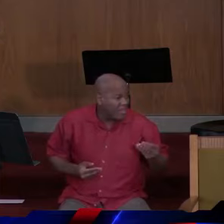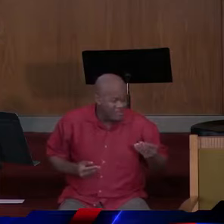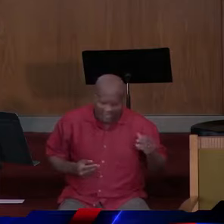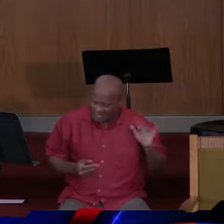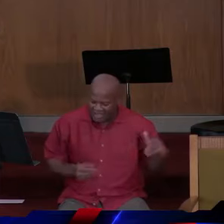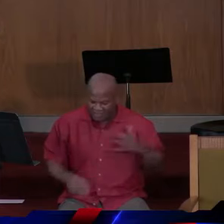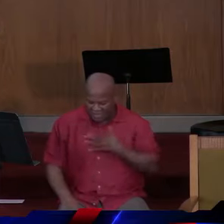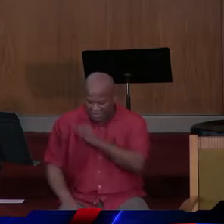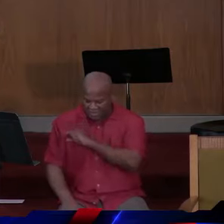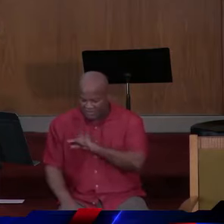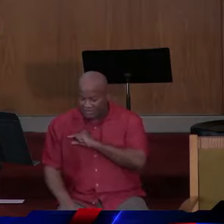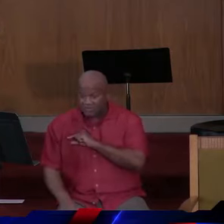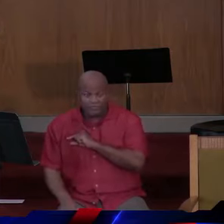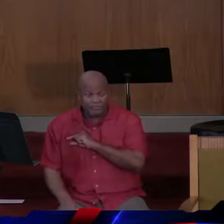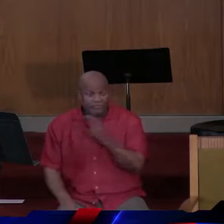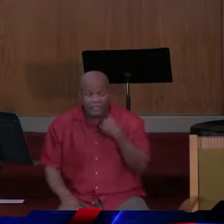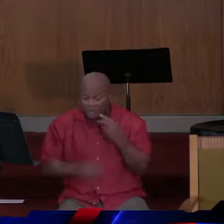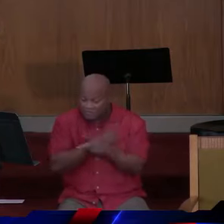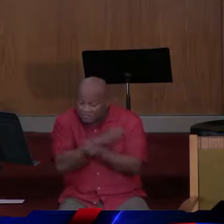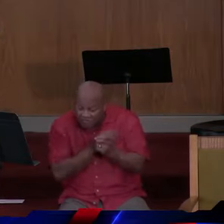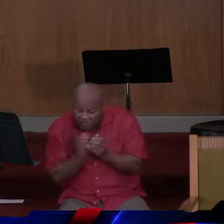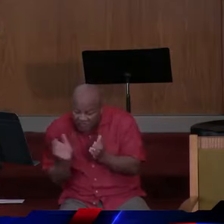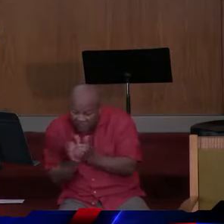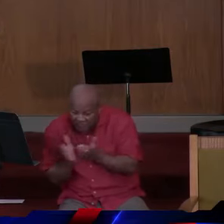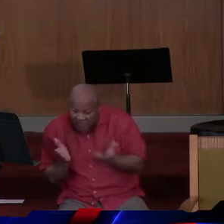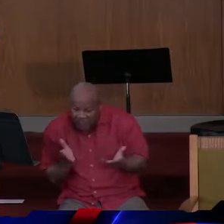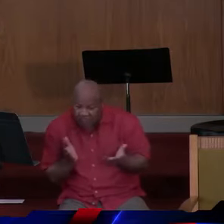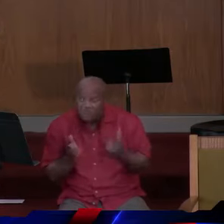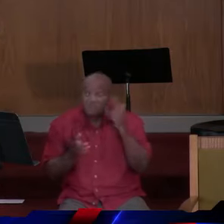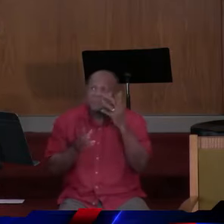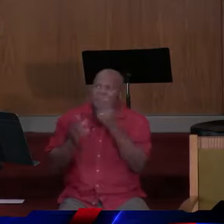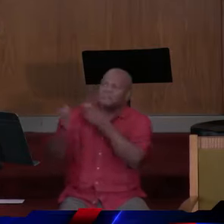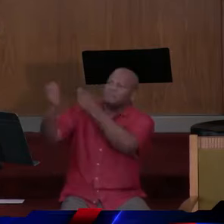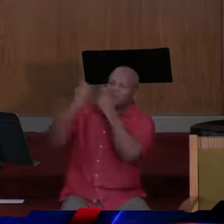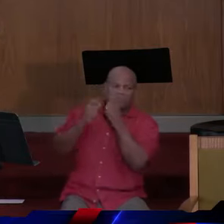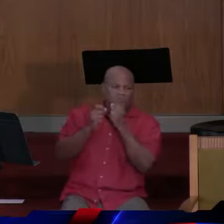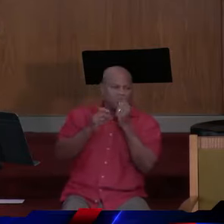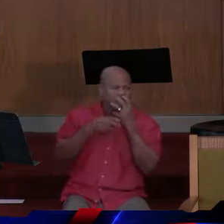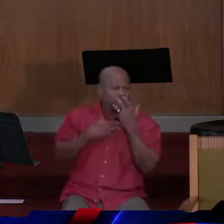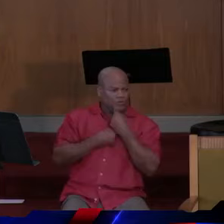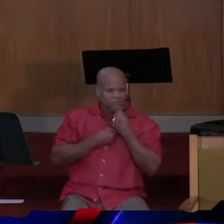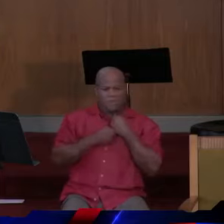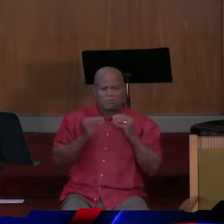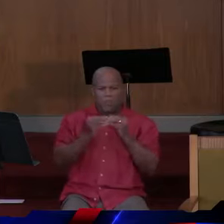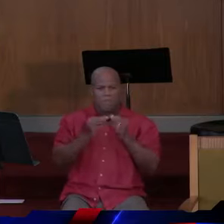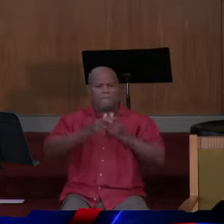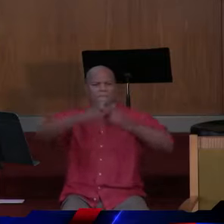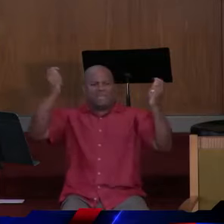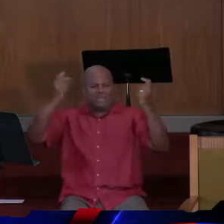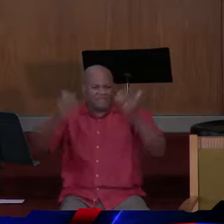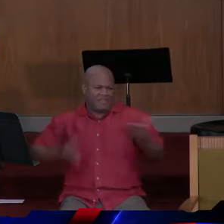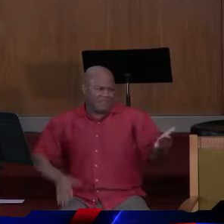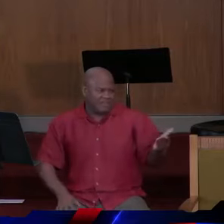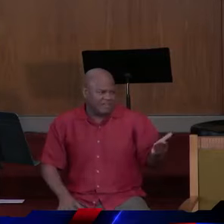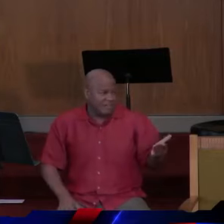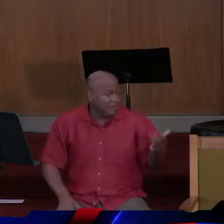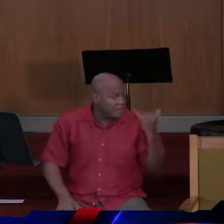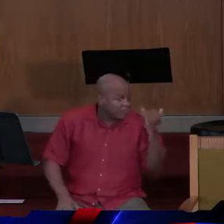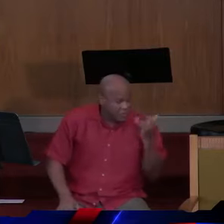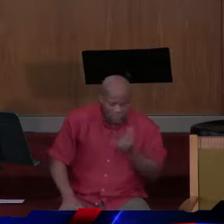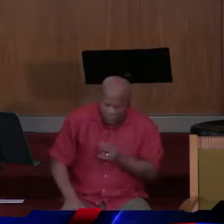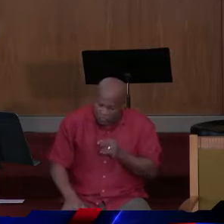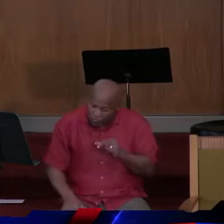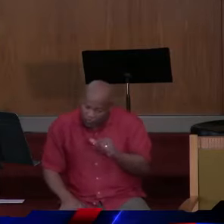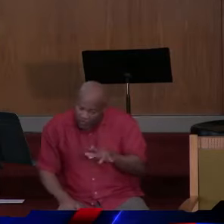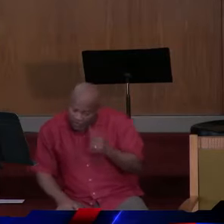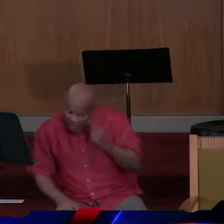I am. But because I don't steal little things, God is able to trust me with bigger things. So if you steal a quarter,